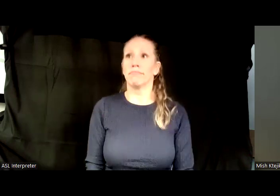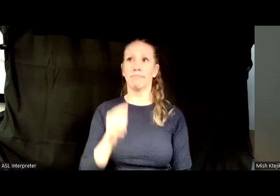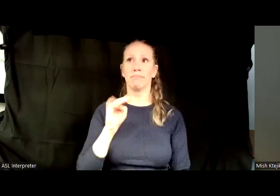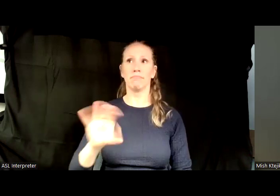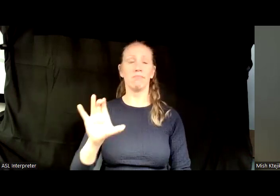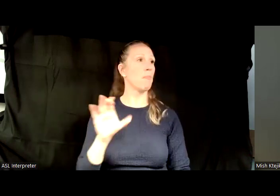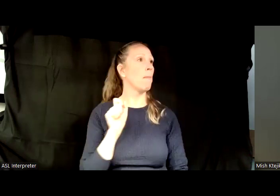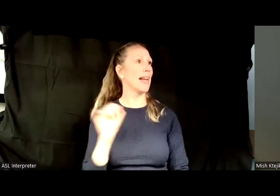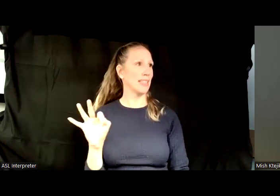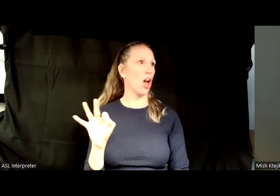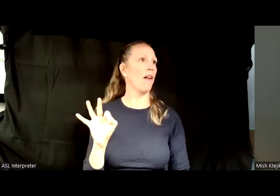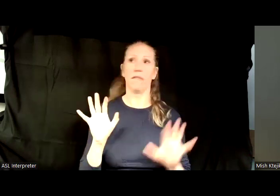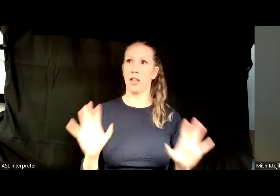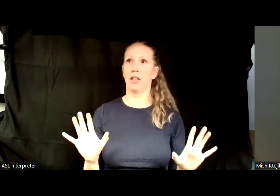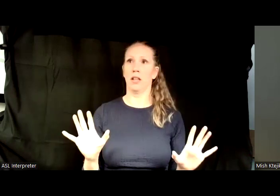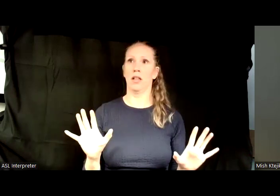Mike is off.